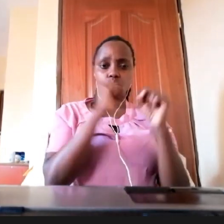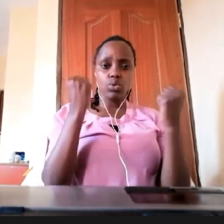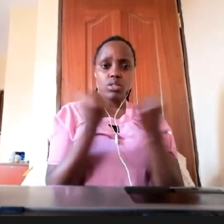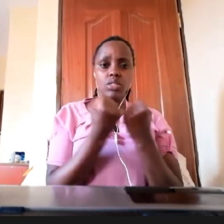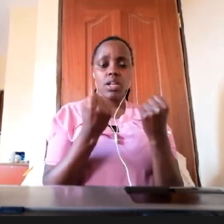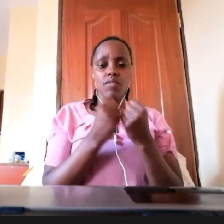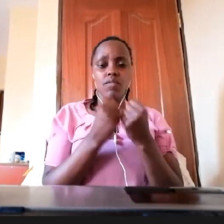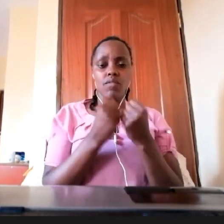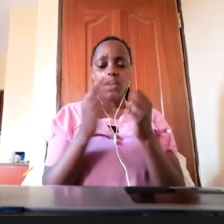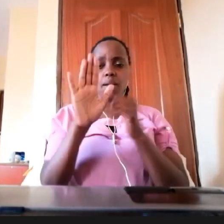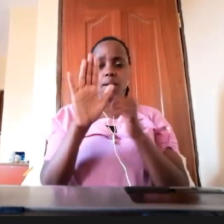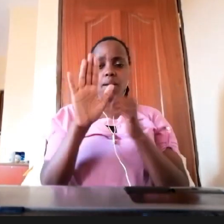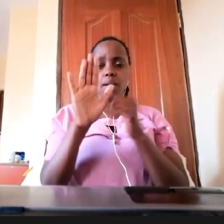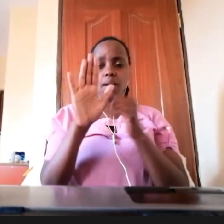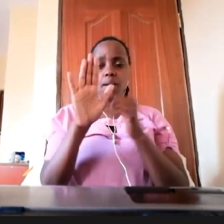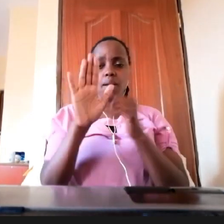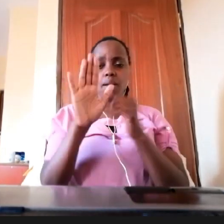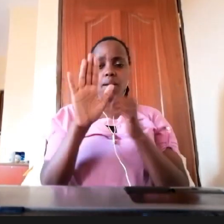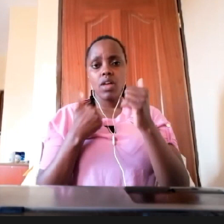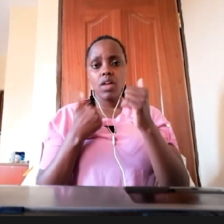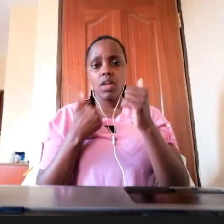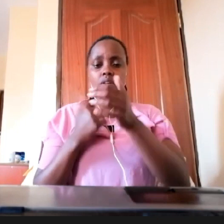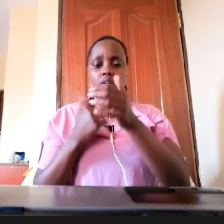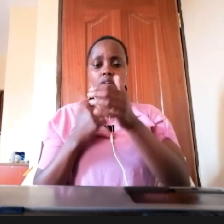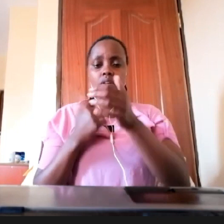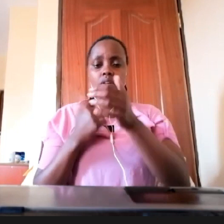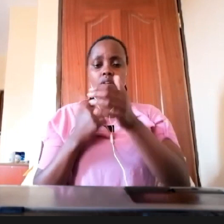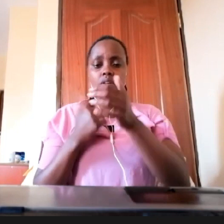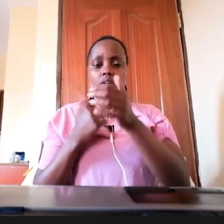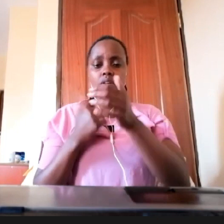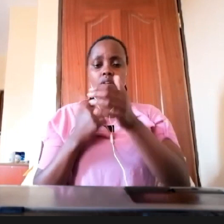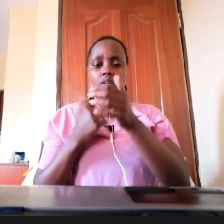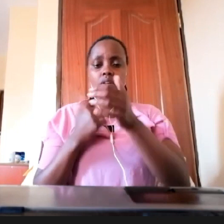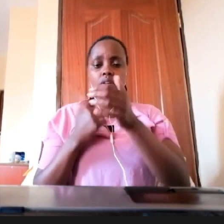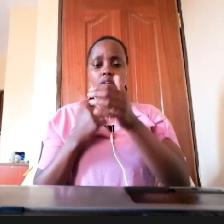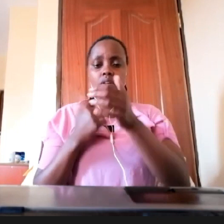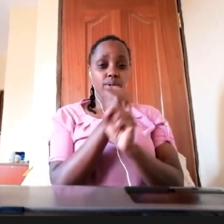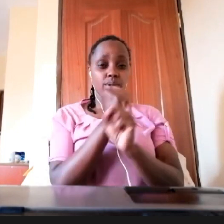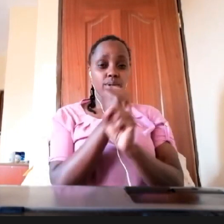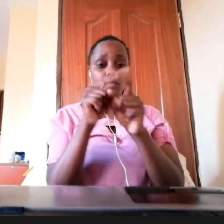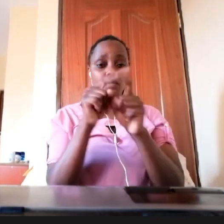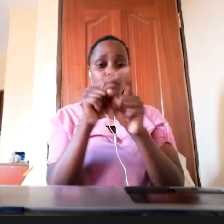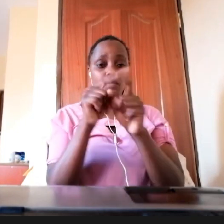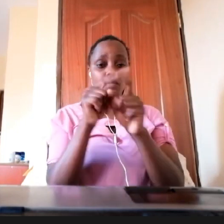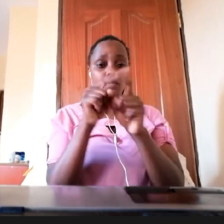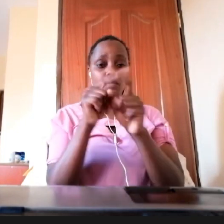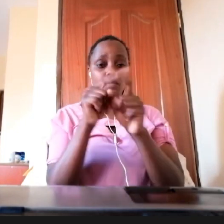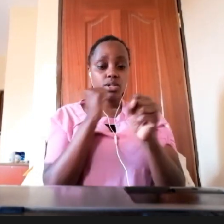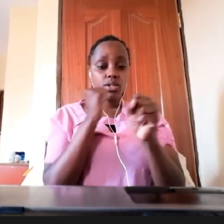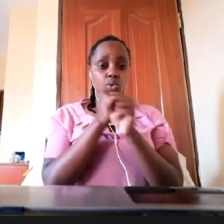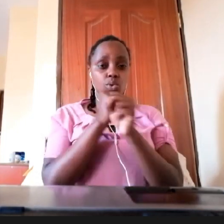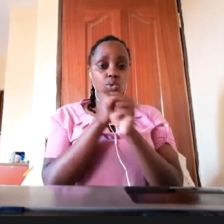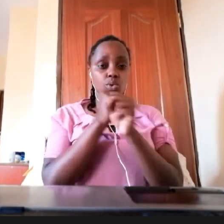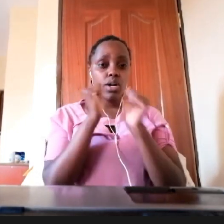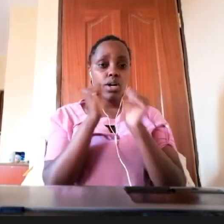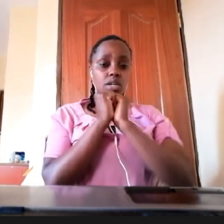their partners. We are complementing the work that they are doing. So we need to work together on this.